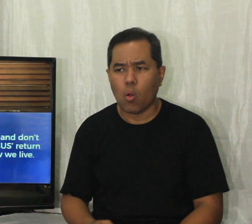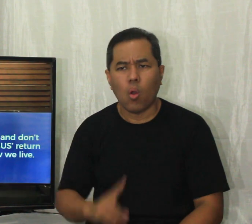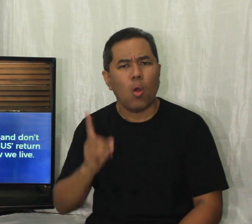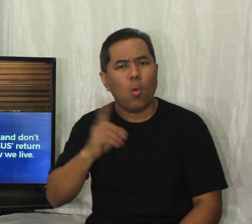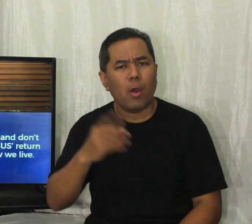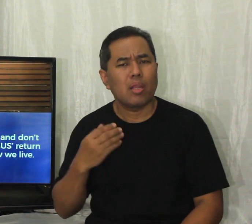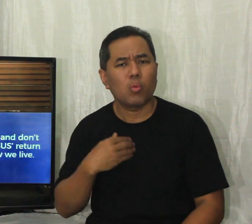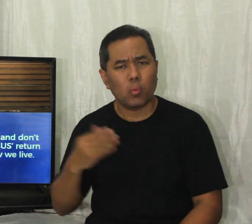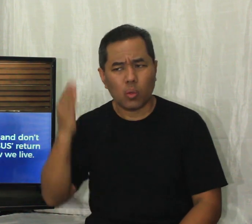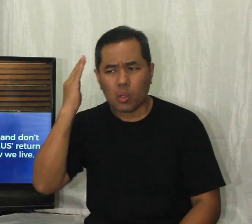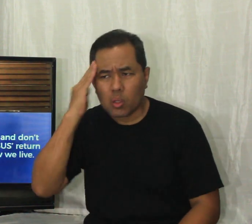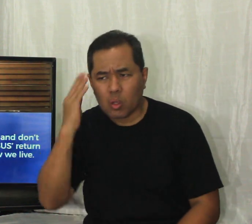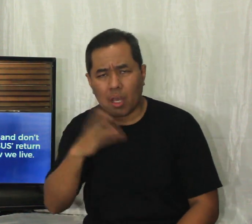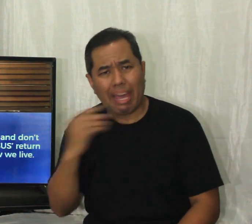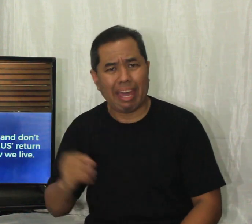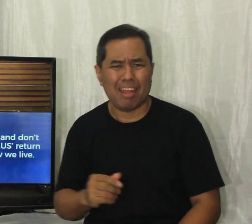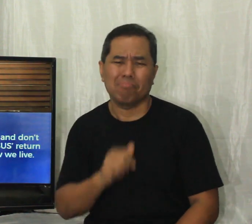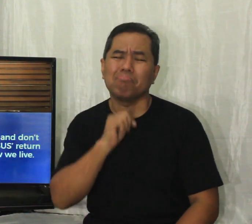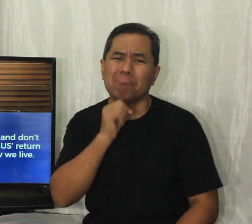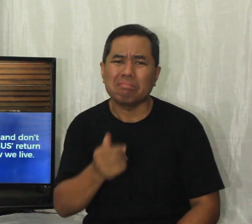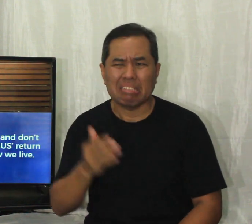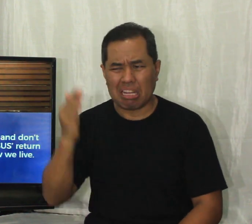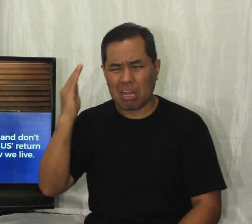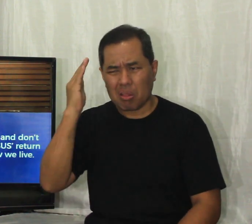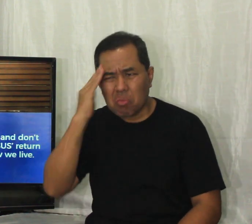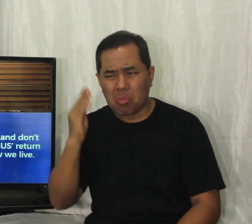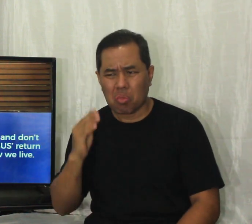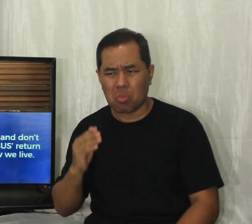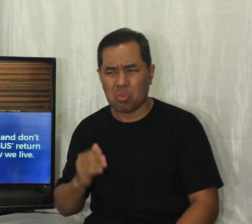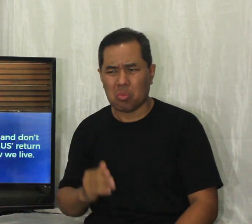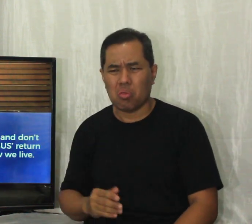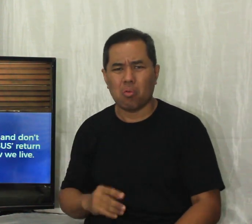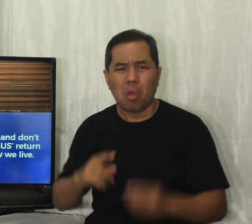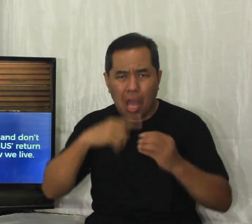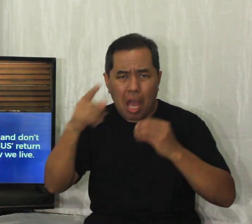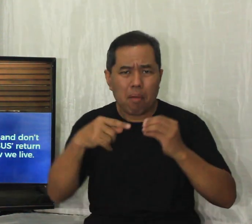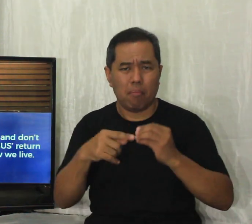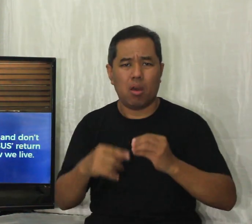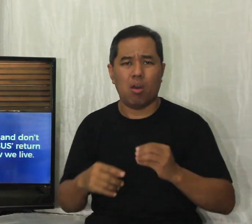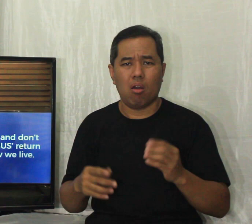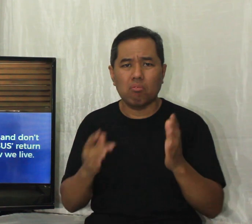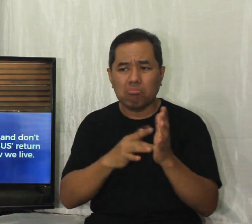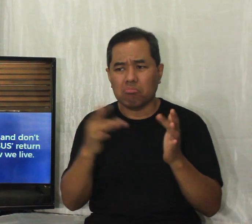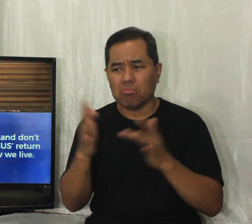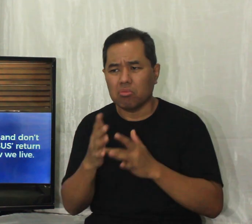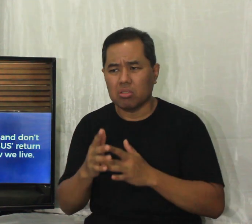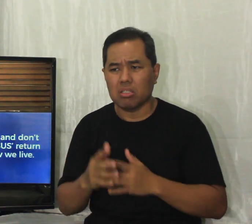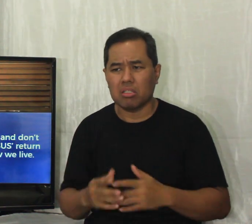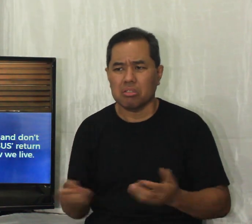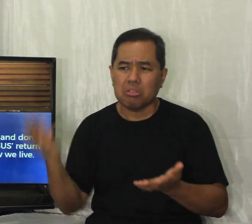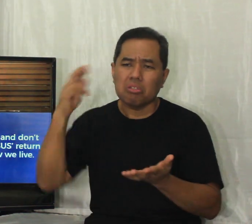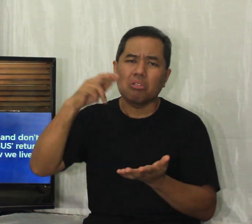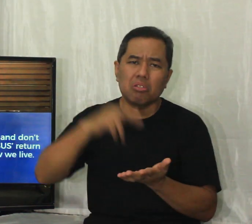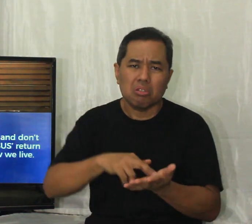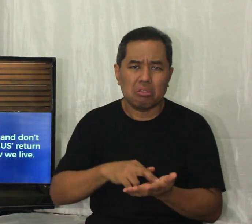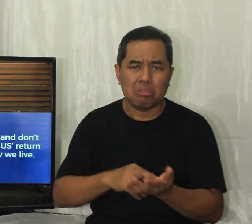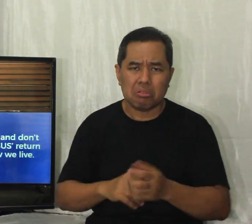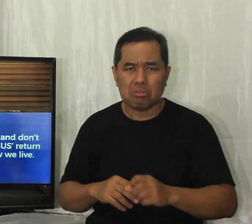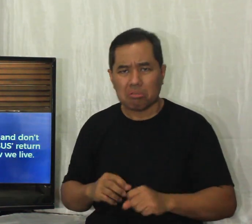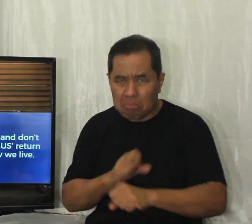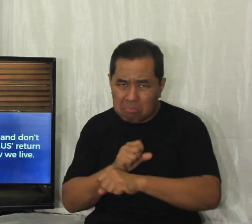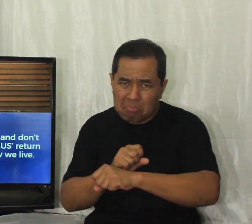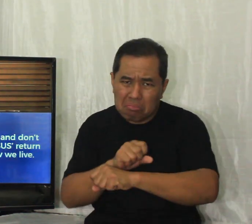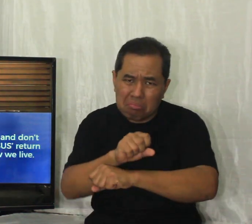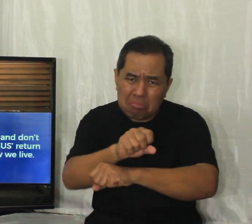affect how we live. So again, we can't go directly to the primary source, which is Jesus, right? Because he is now ascended